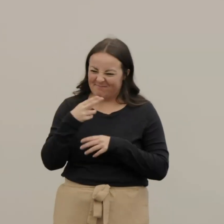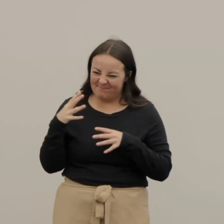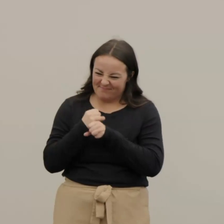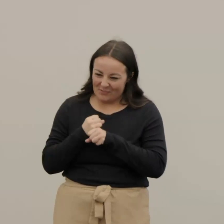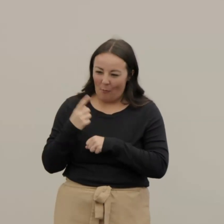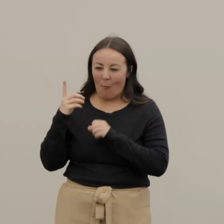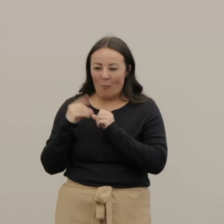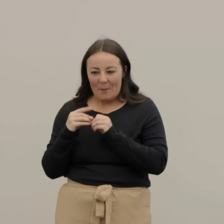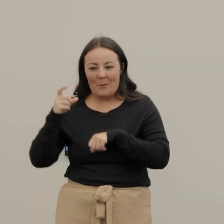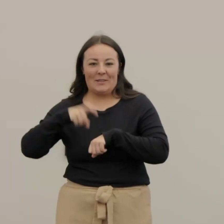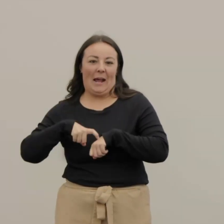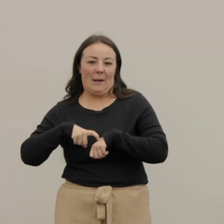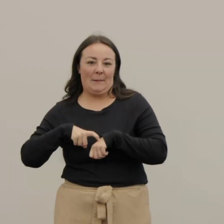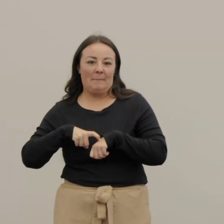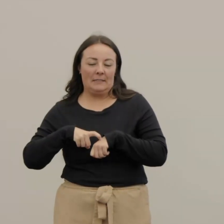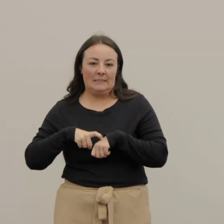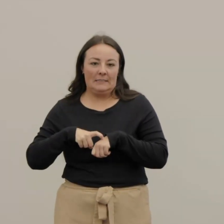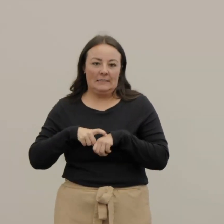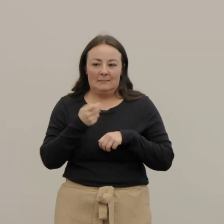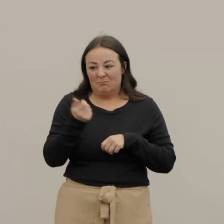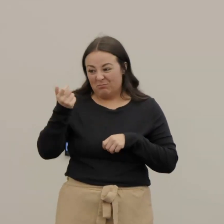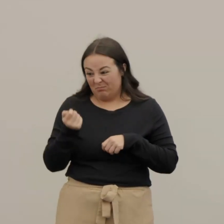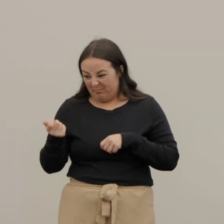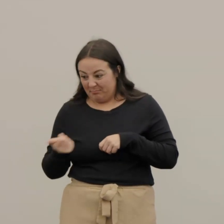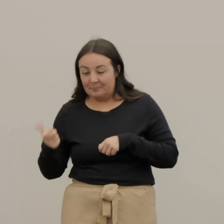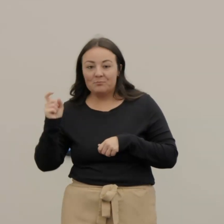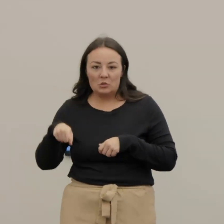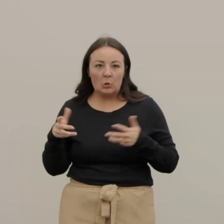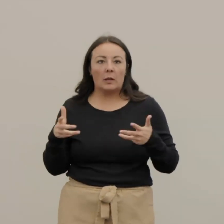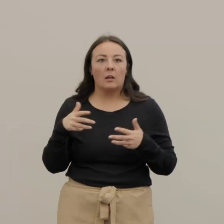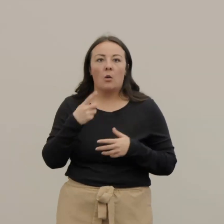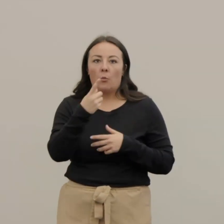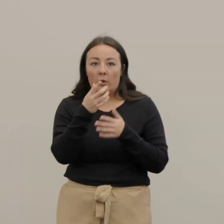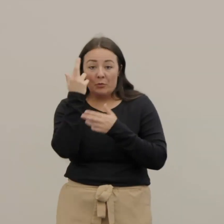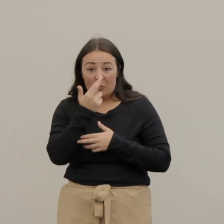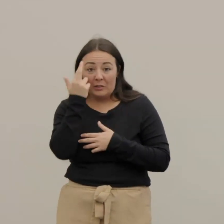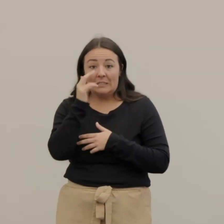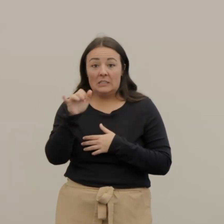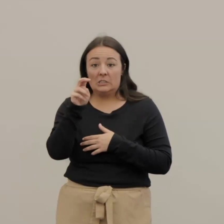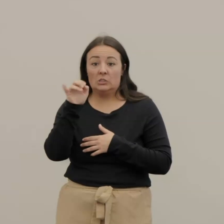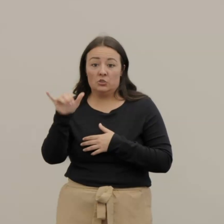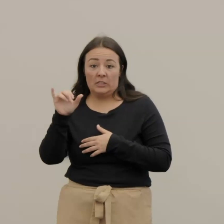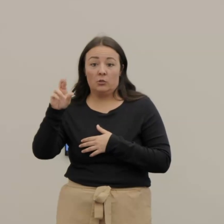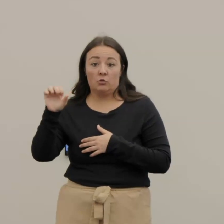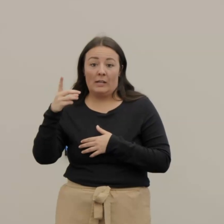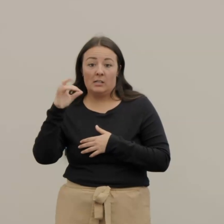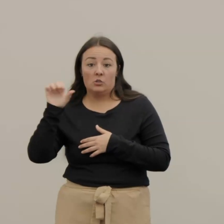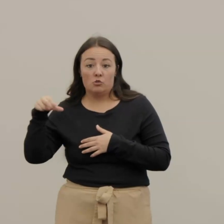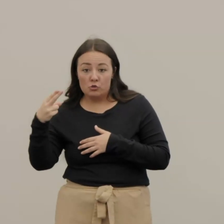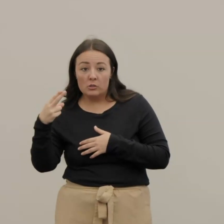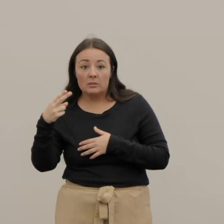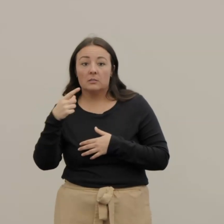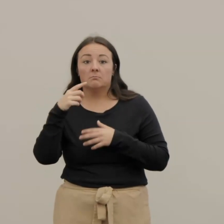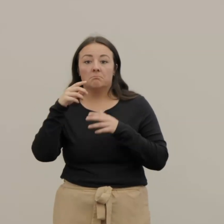time. So it's one of the reasons Jenny Reddish ended up calling her book Letting Go of the